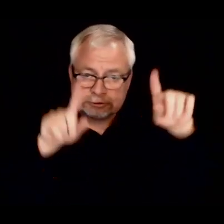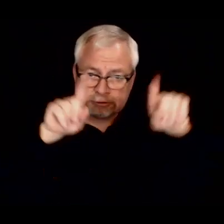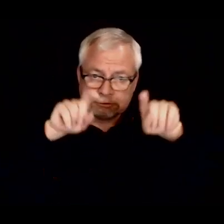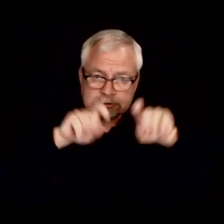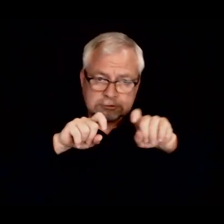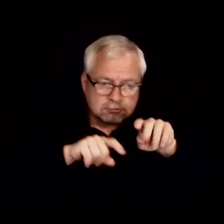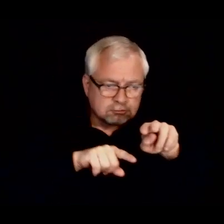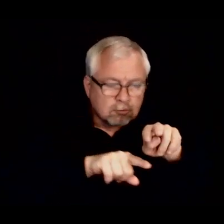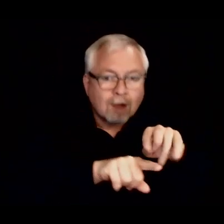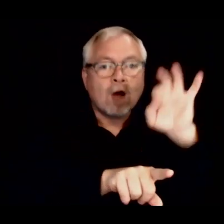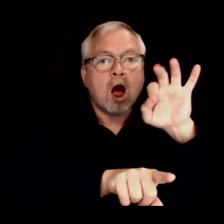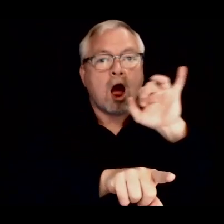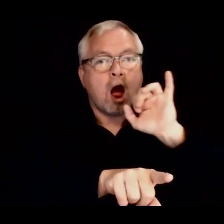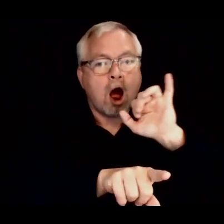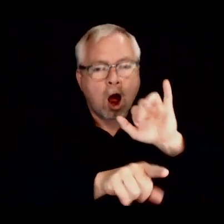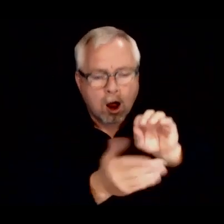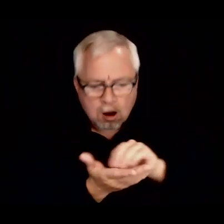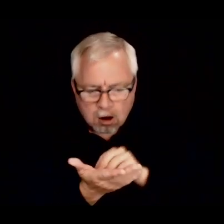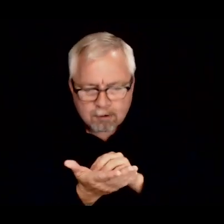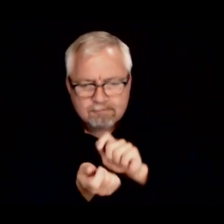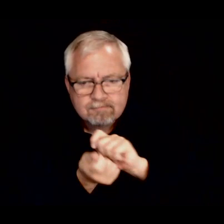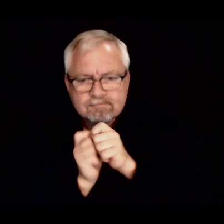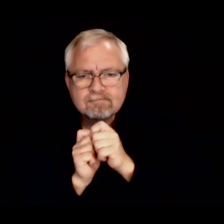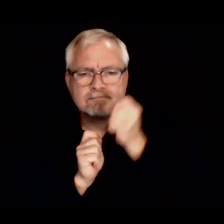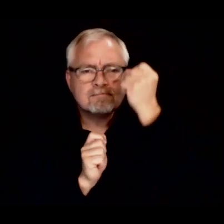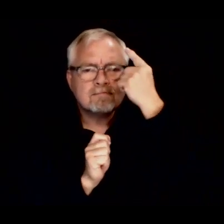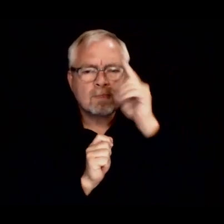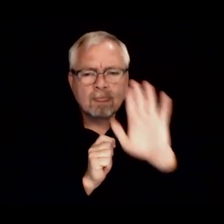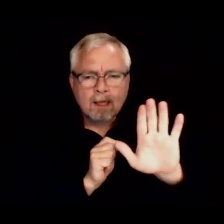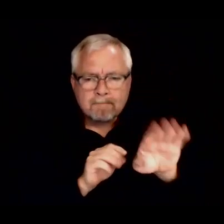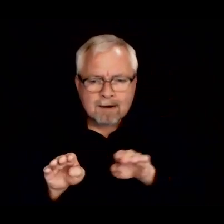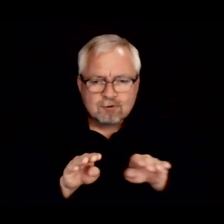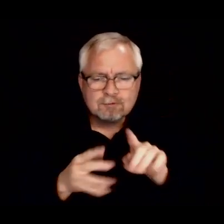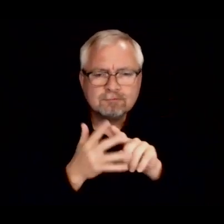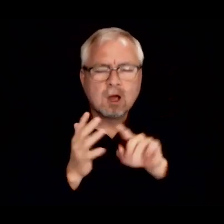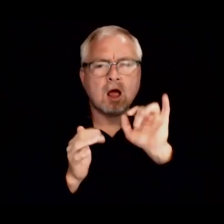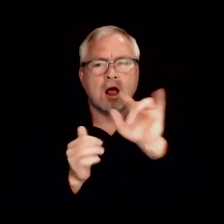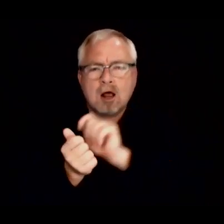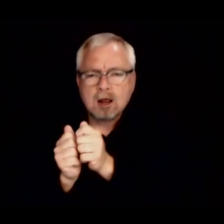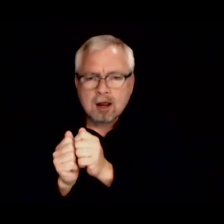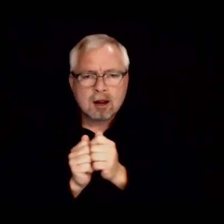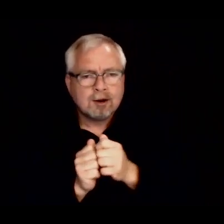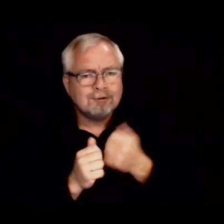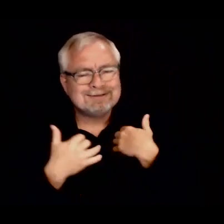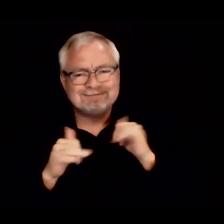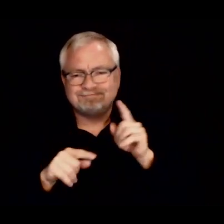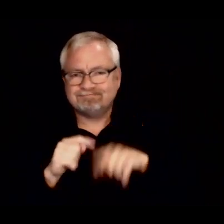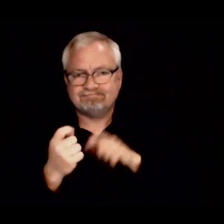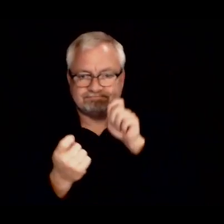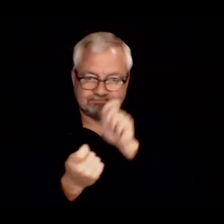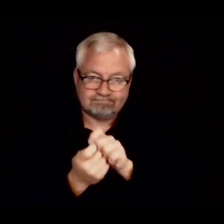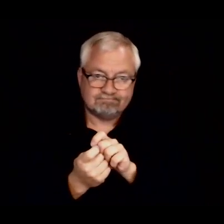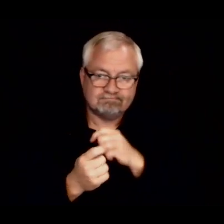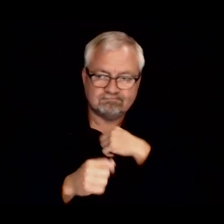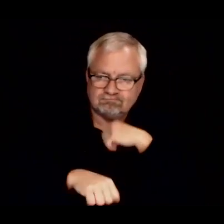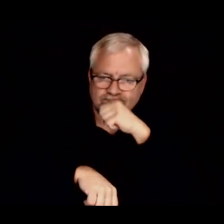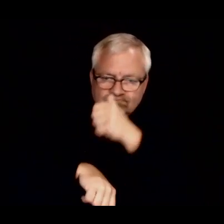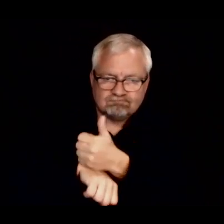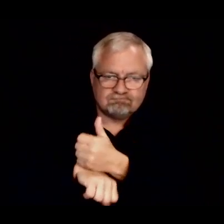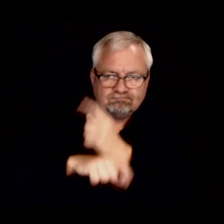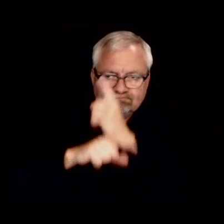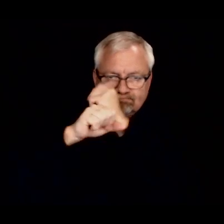accurate representation of the disease. So I can't give you a specific formula or a specific number, but we're certainly hoping to see these trends